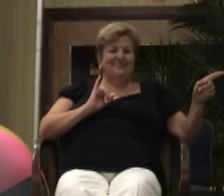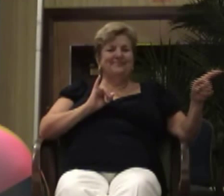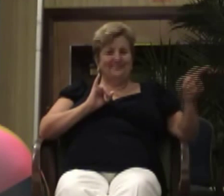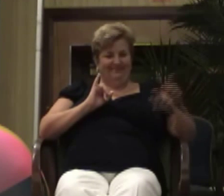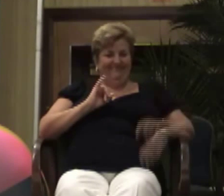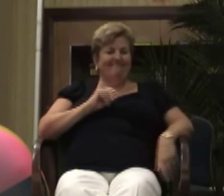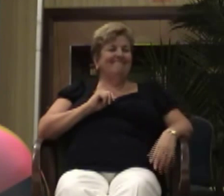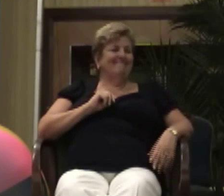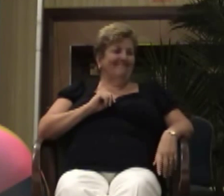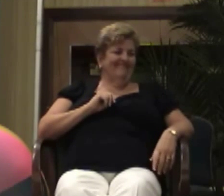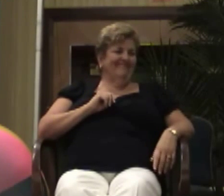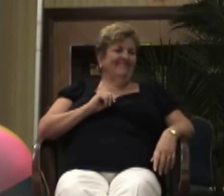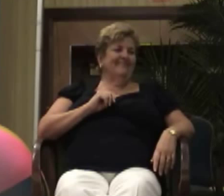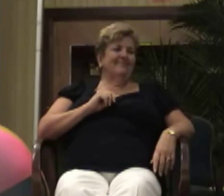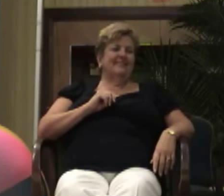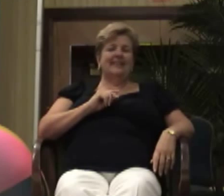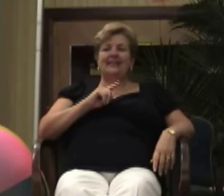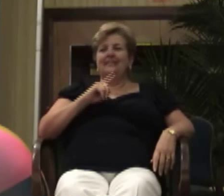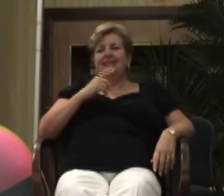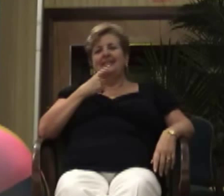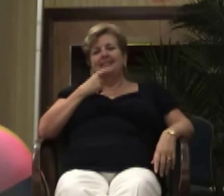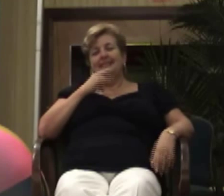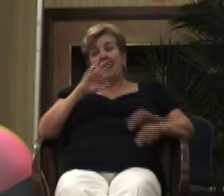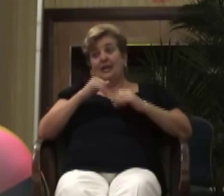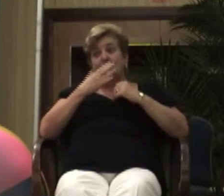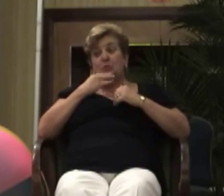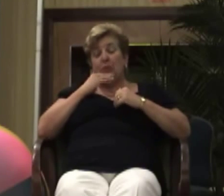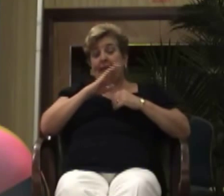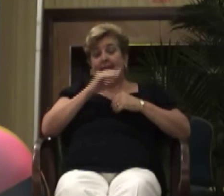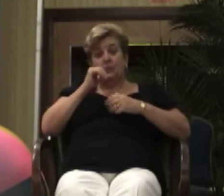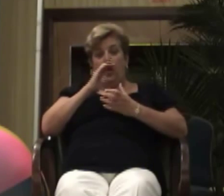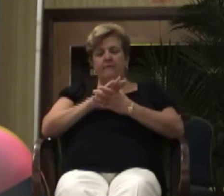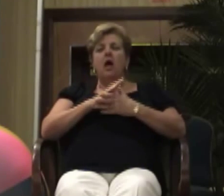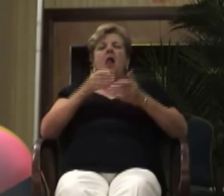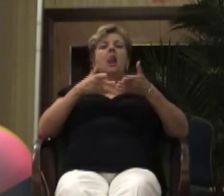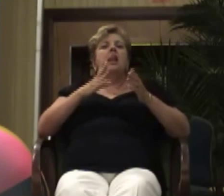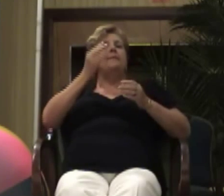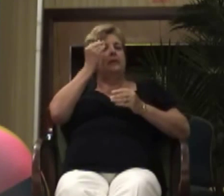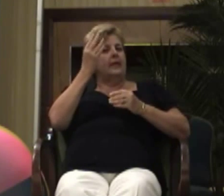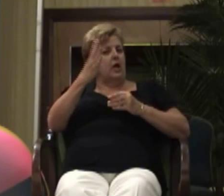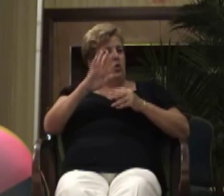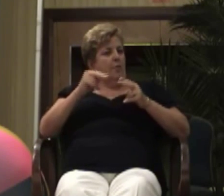He said how sweet his wife is. Let me tell you about his sweet wife.